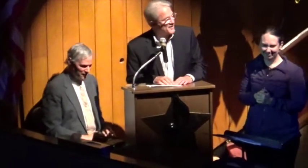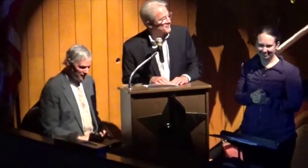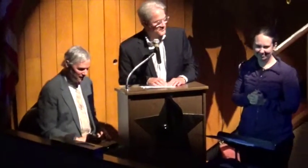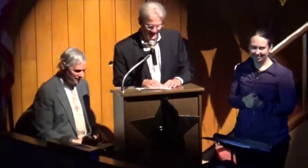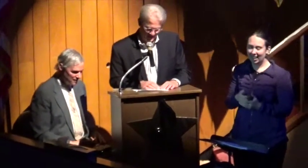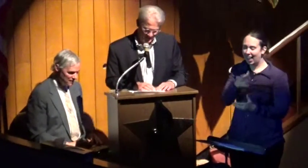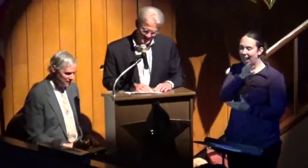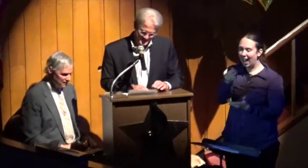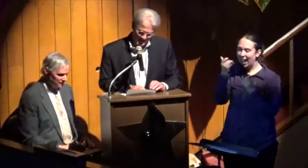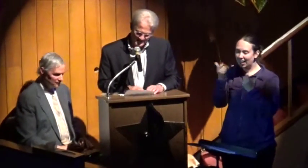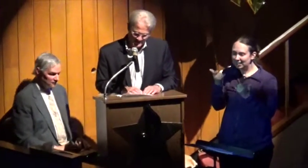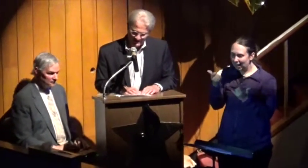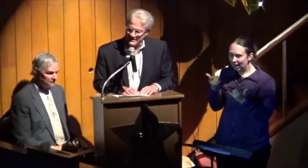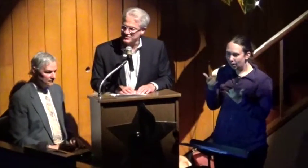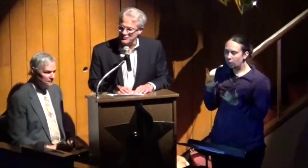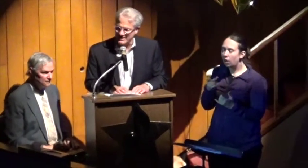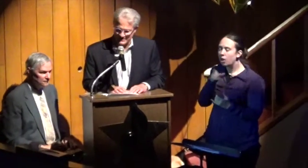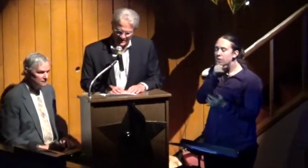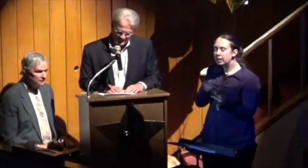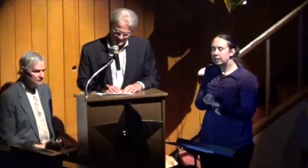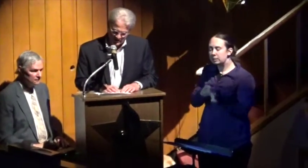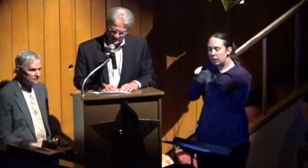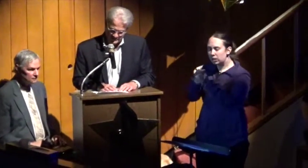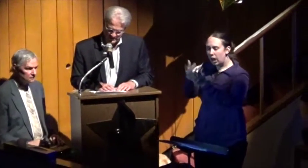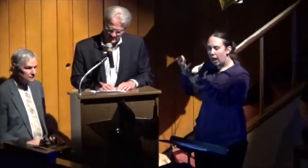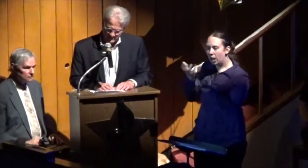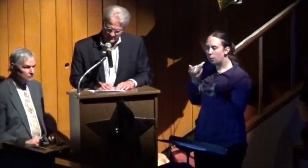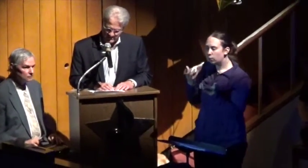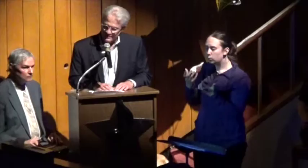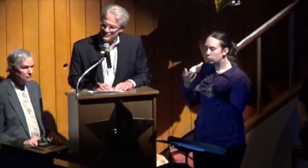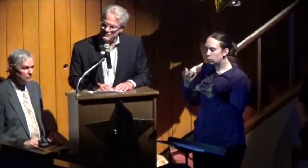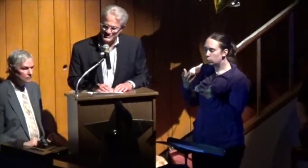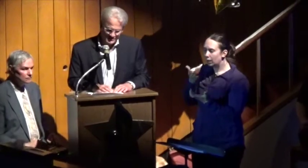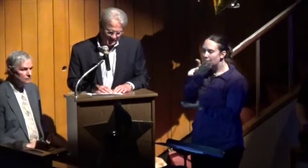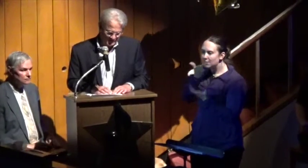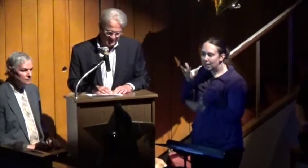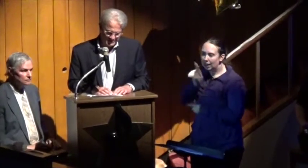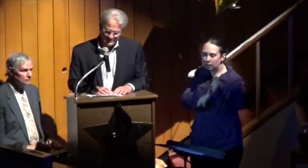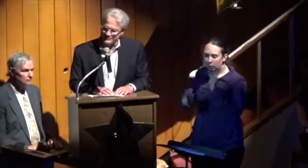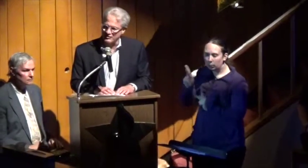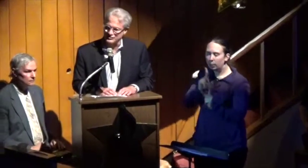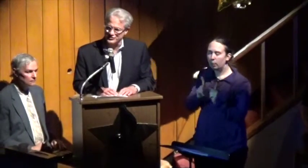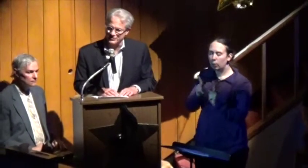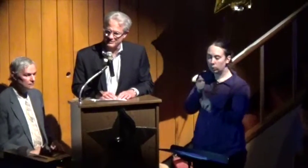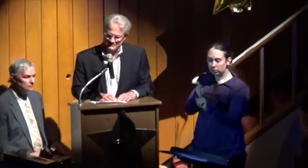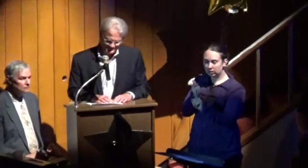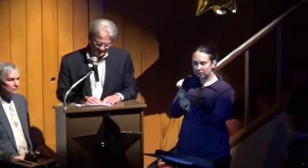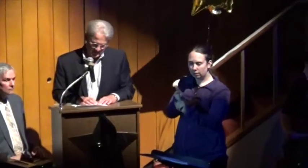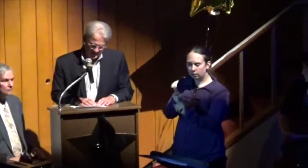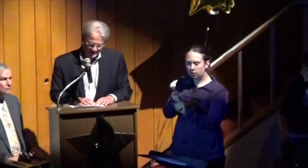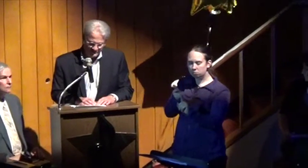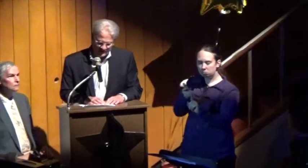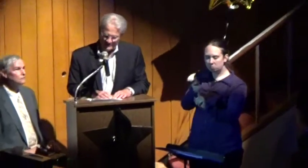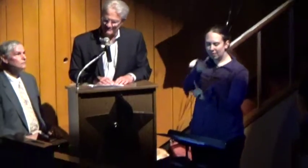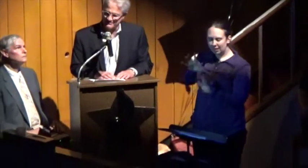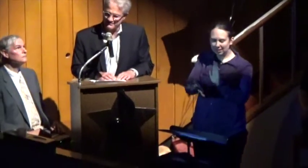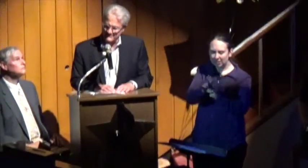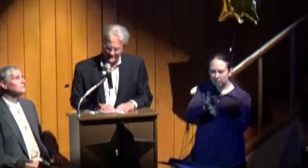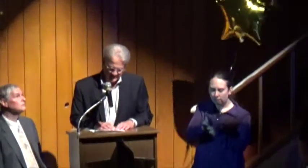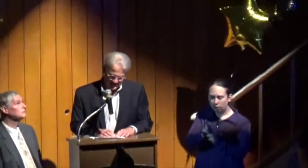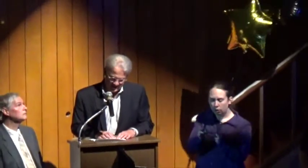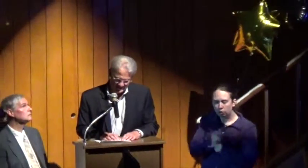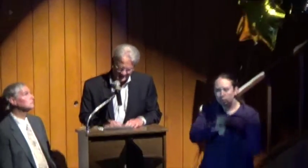And now I would especially like to recognize those who discover, nurture, and